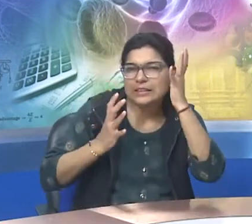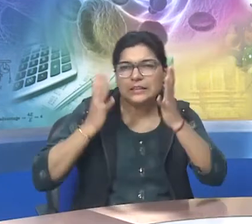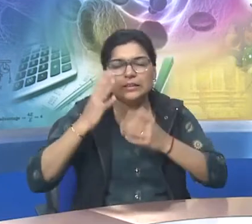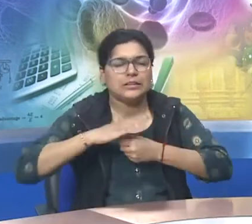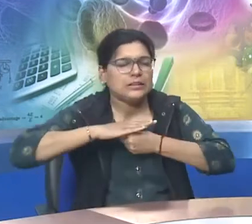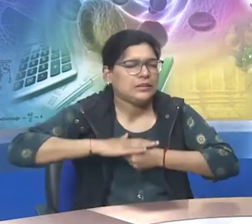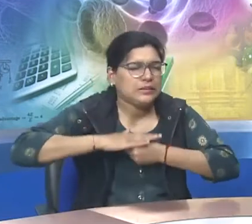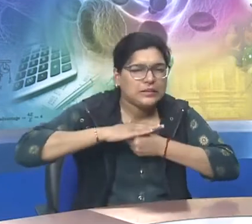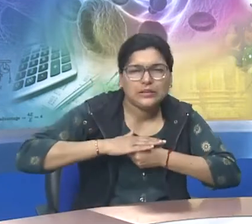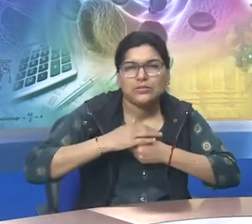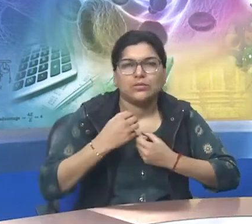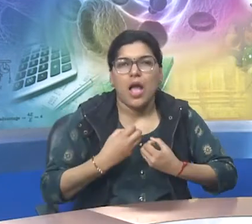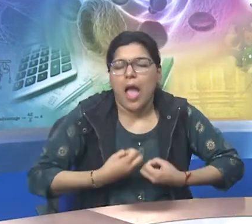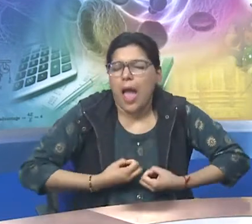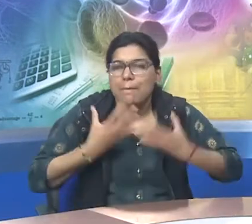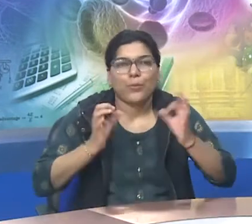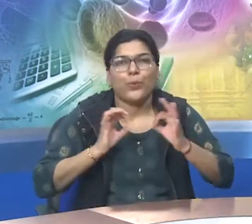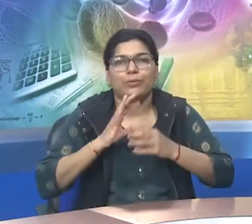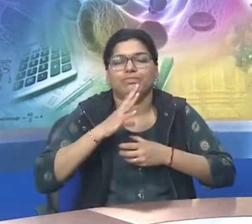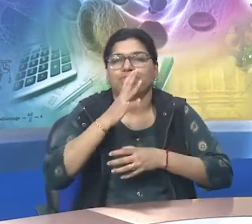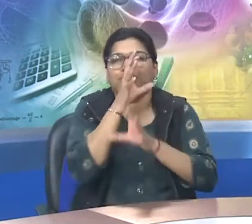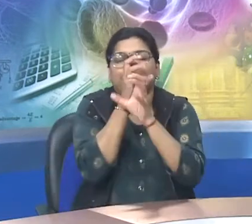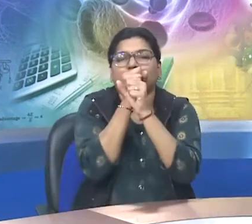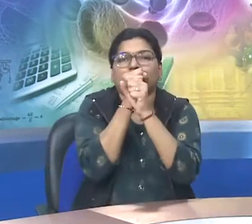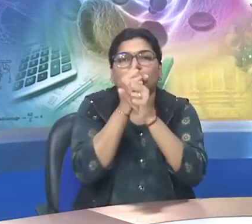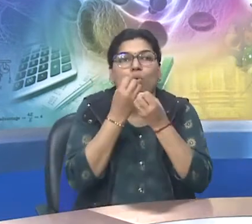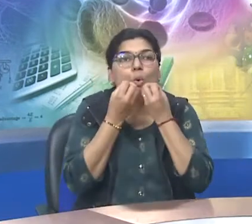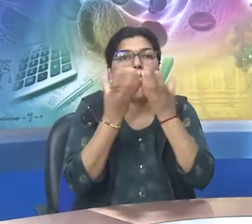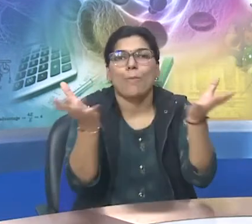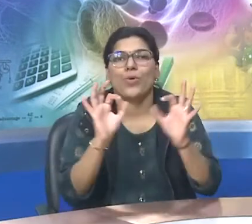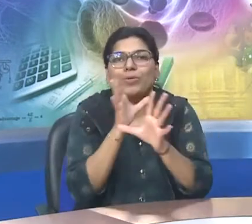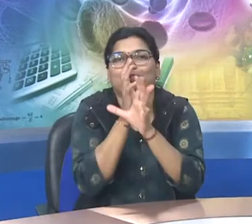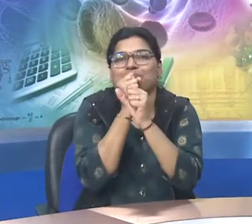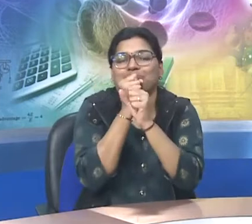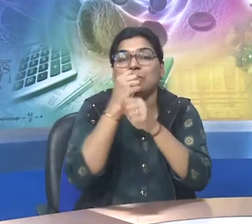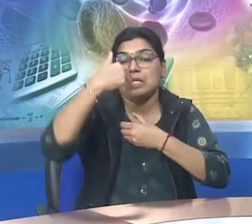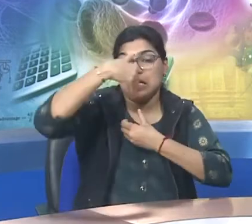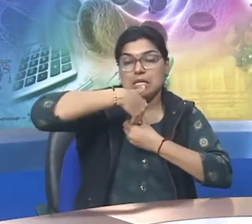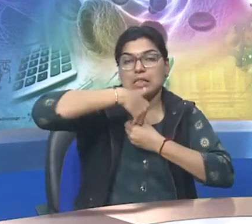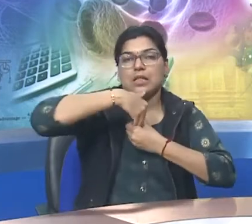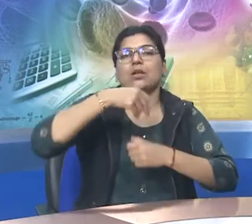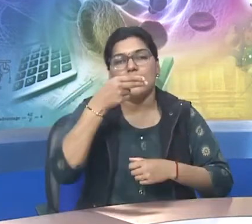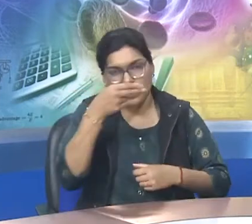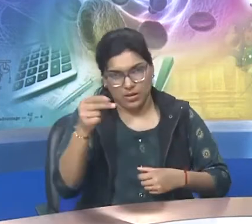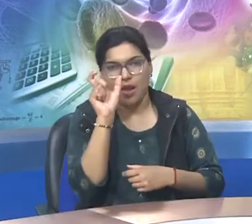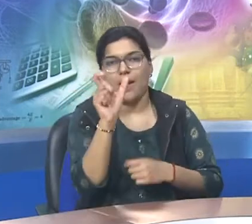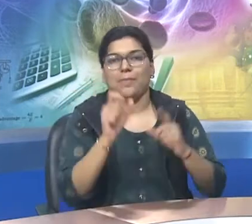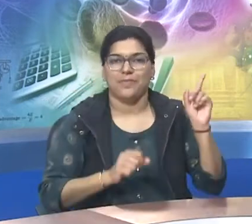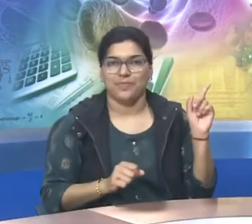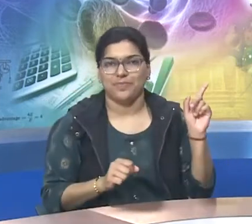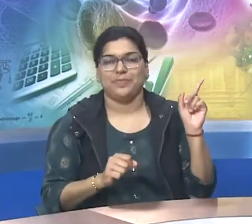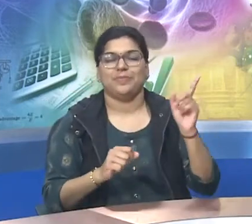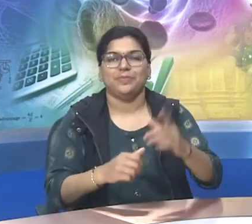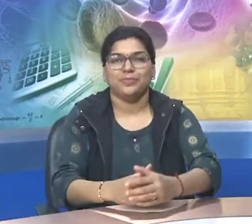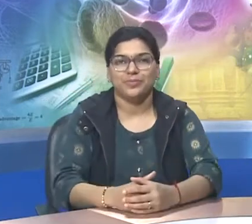You show only the happiness or the positive part and keep some